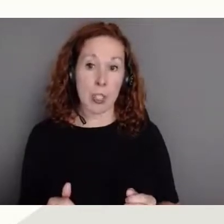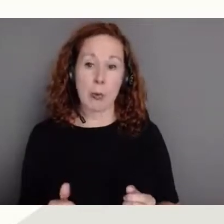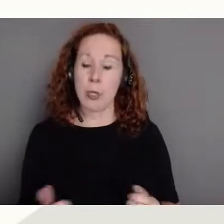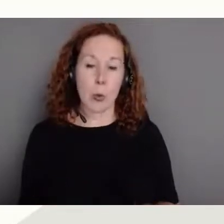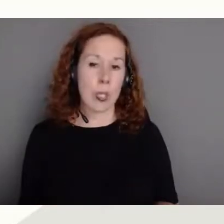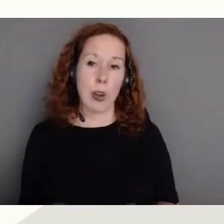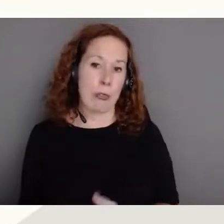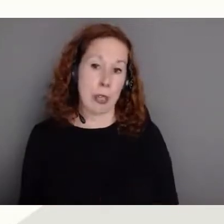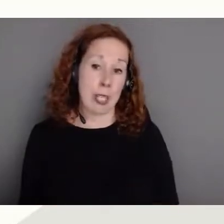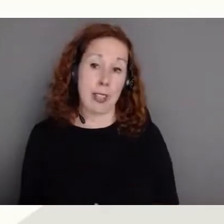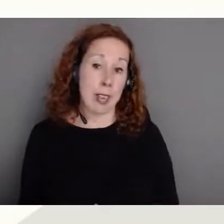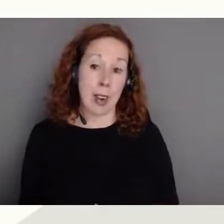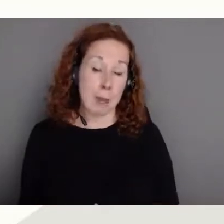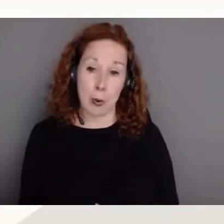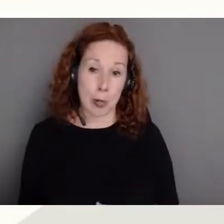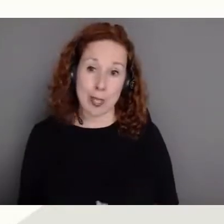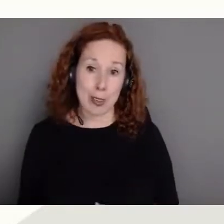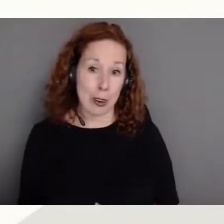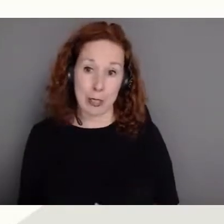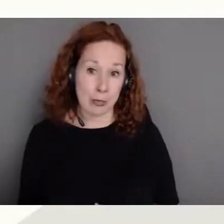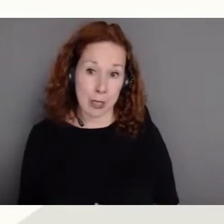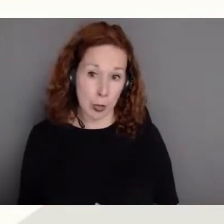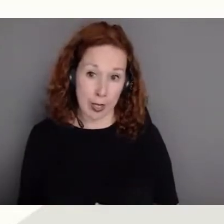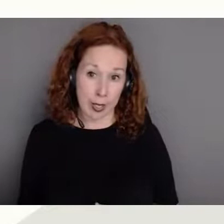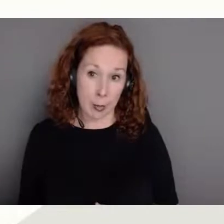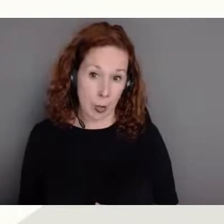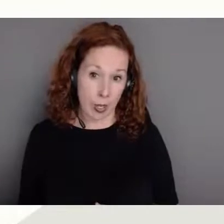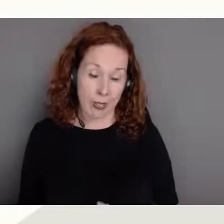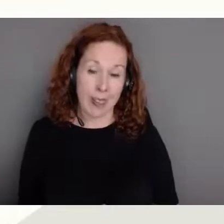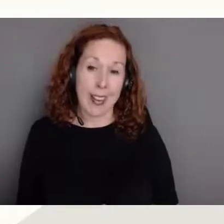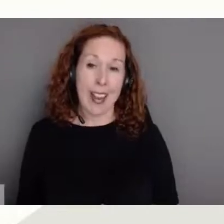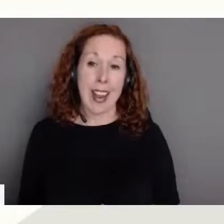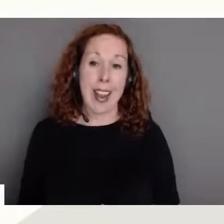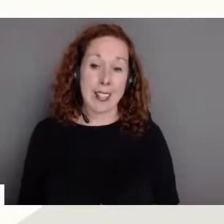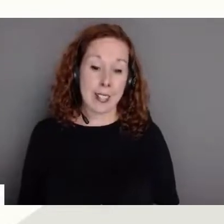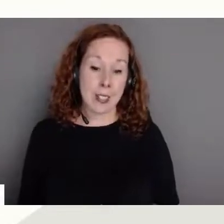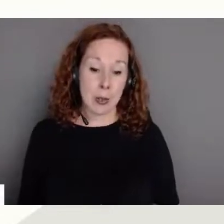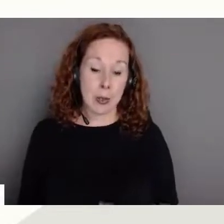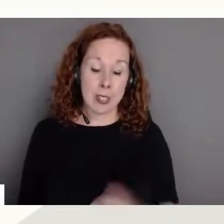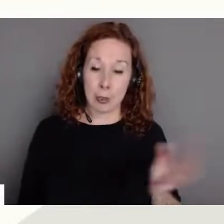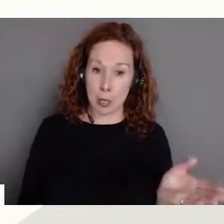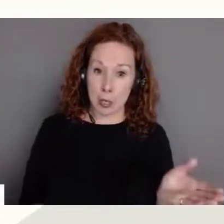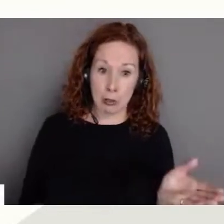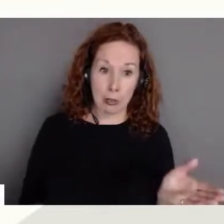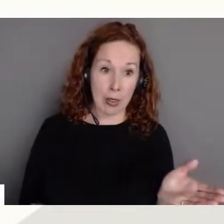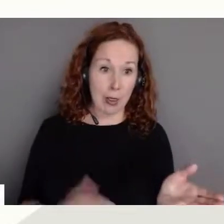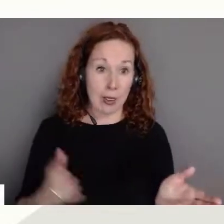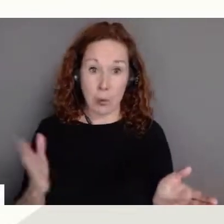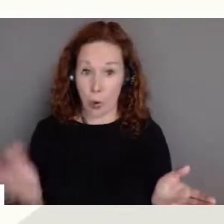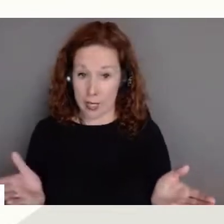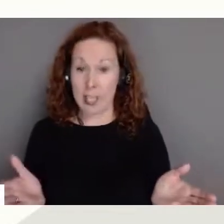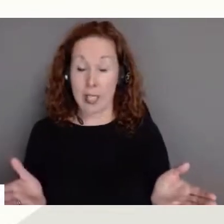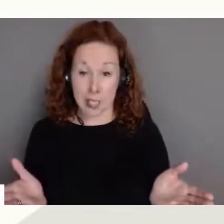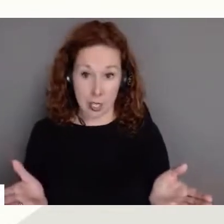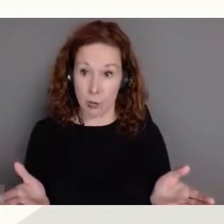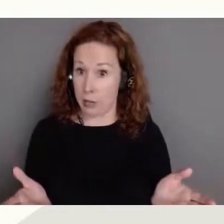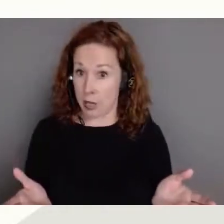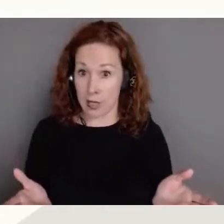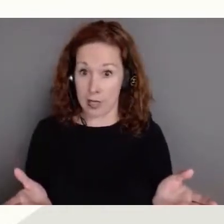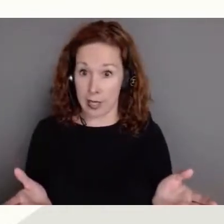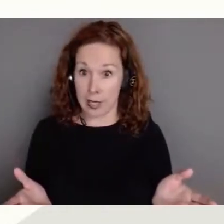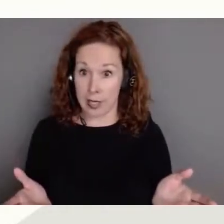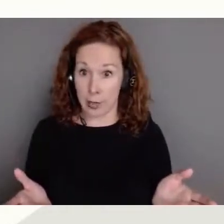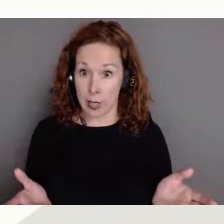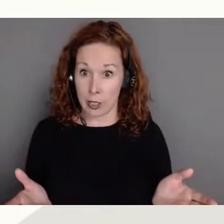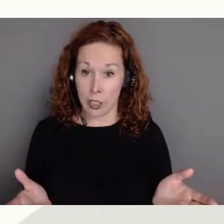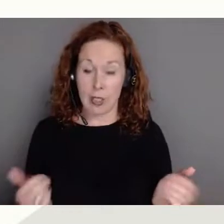Sign Language, it was only offered in Nanaimo. It wasn't offered in Victoria anymore. And Mm. so still going to UVic, wanting to continue with